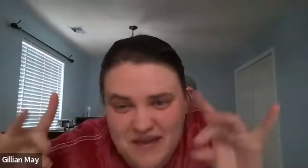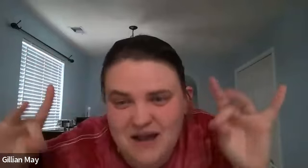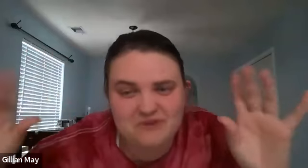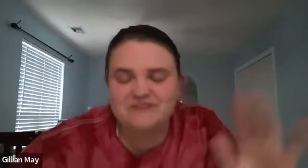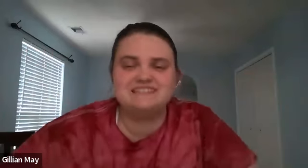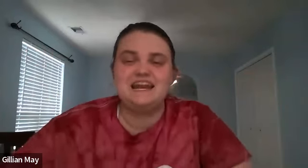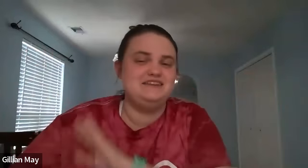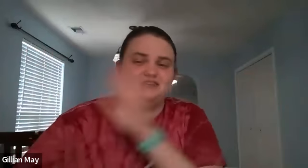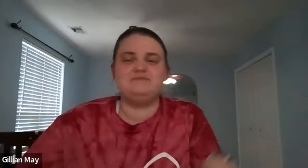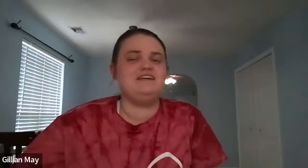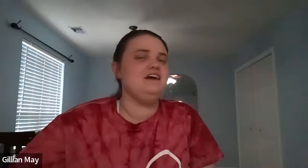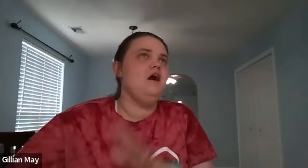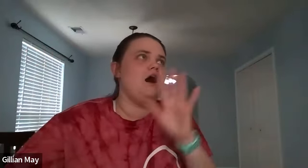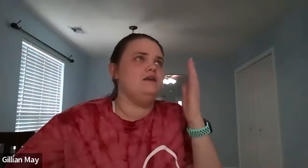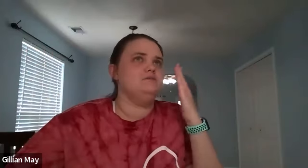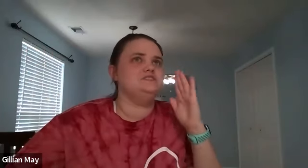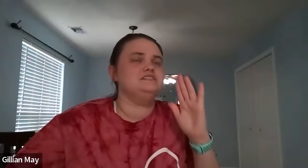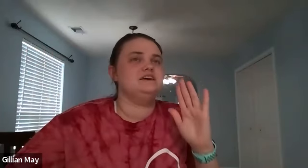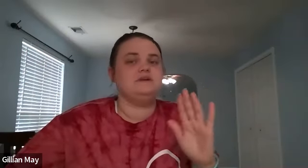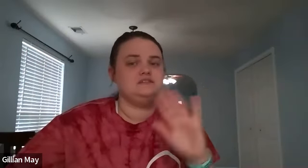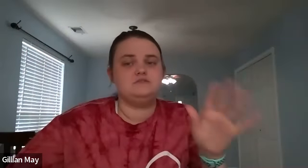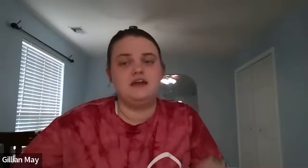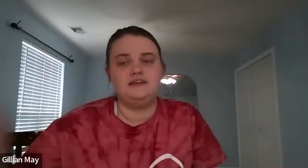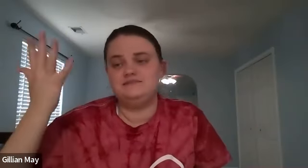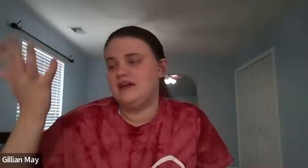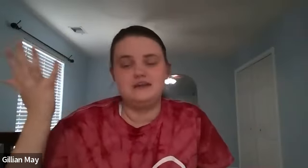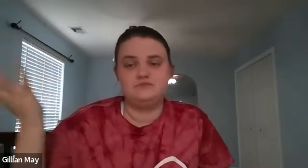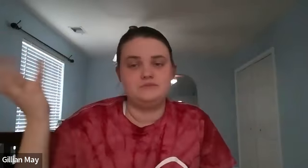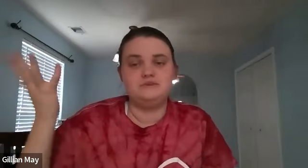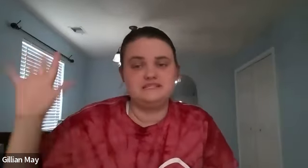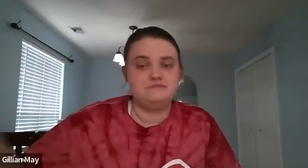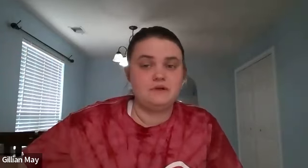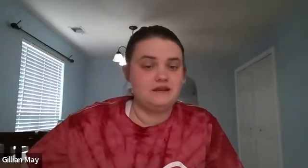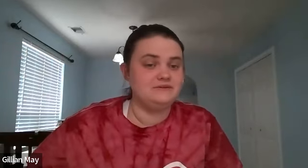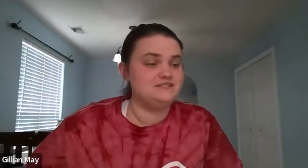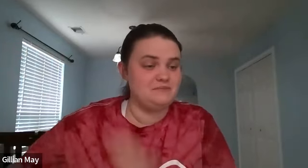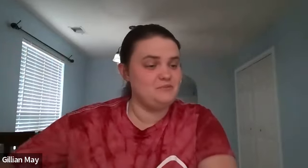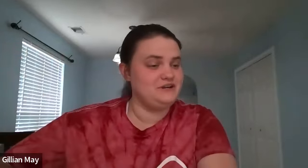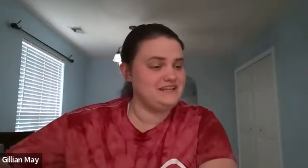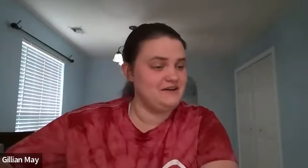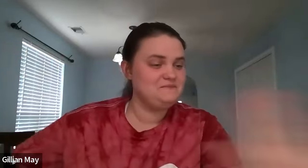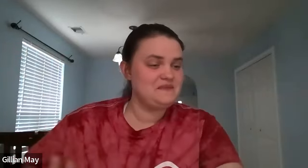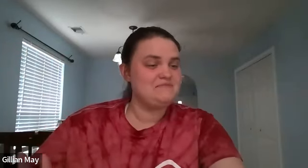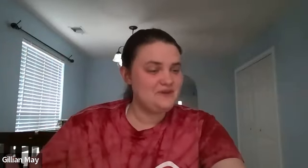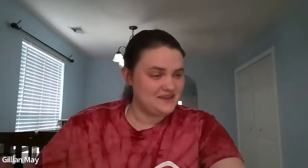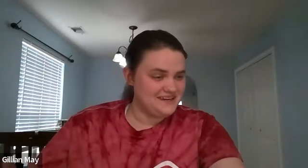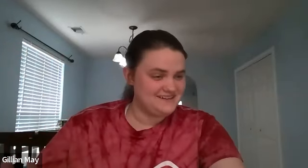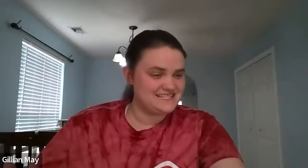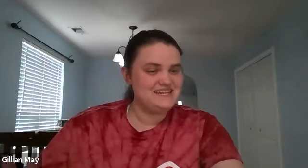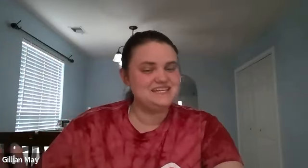pick up on things. And you're going to be like, I don't know what she said. I'm like, it's okay. The hand probably wasn't even right anyway. So I'm going to put it down. But anyways, so